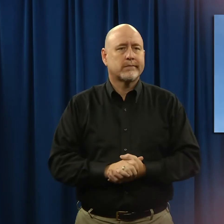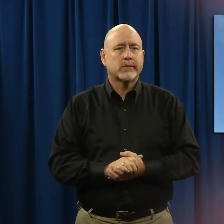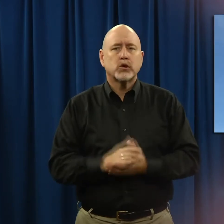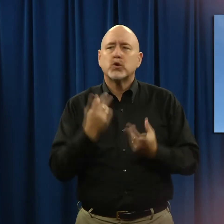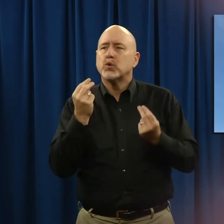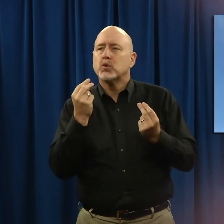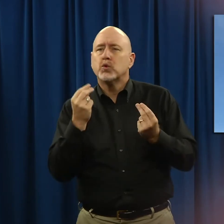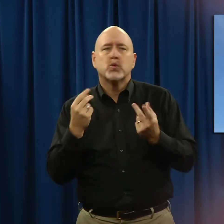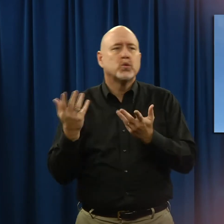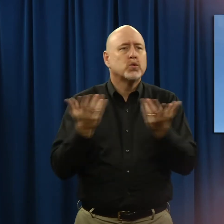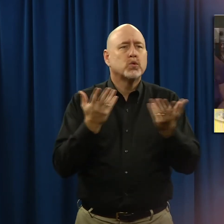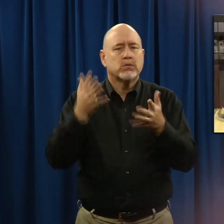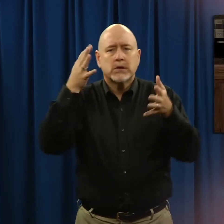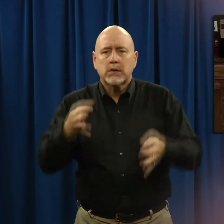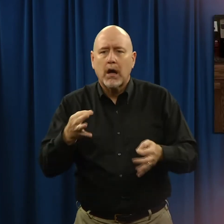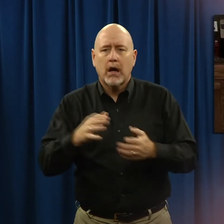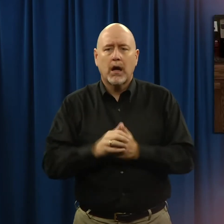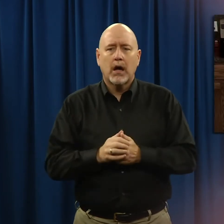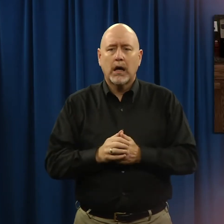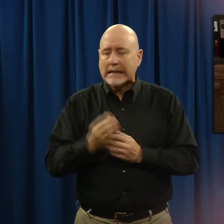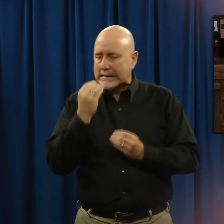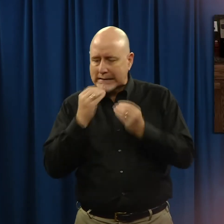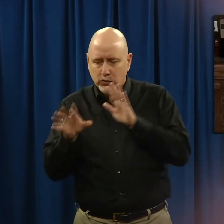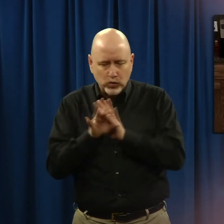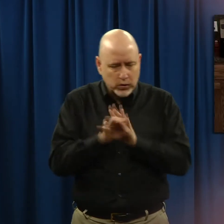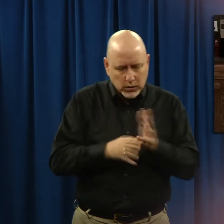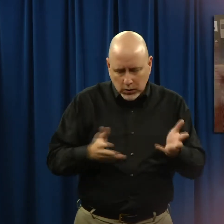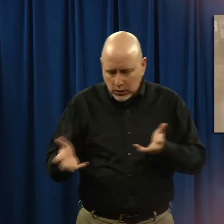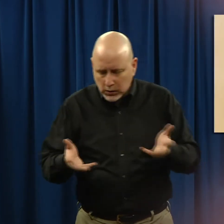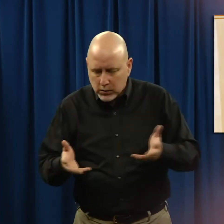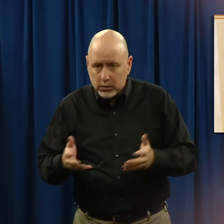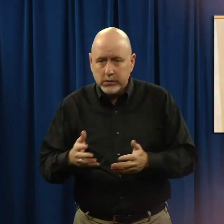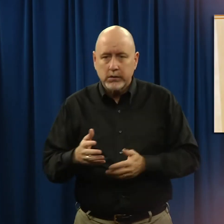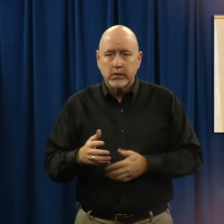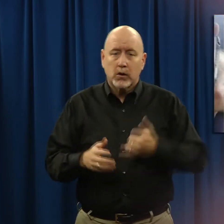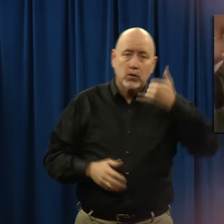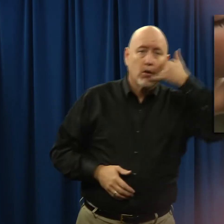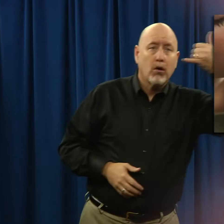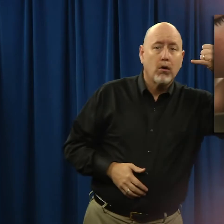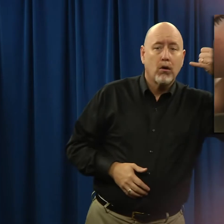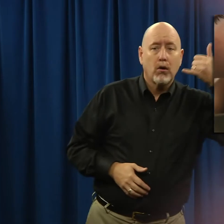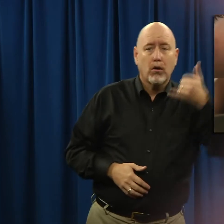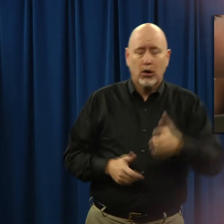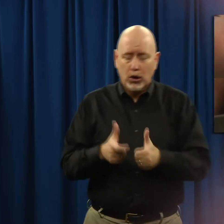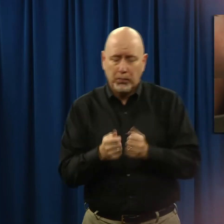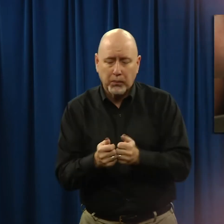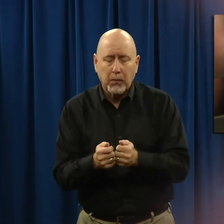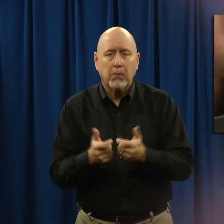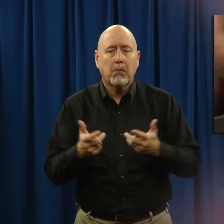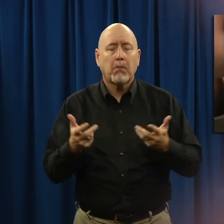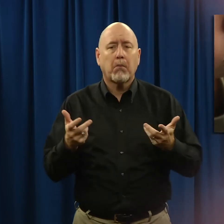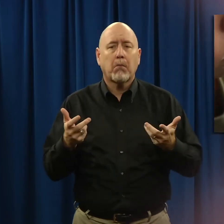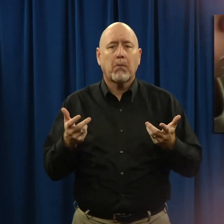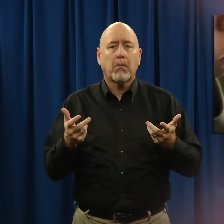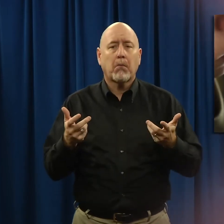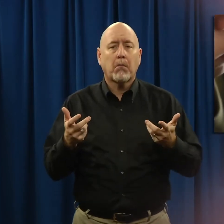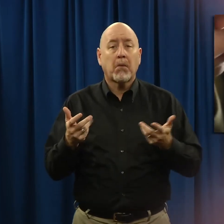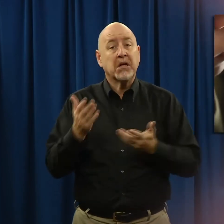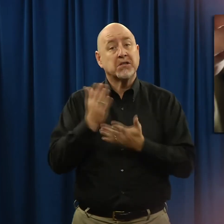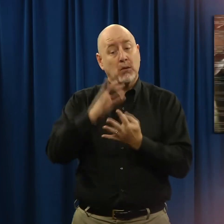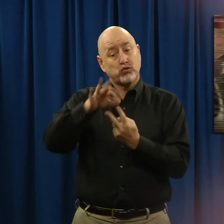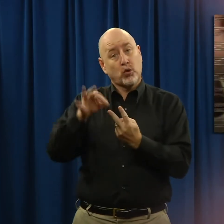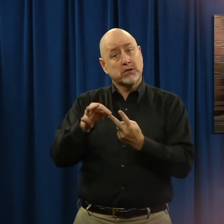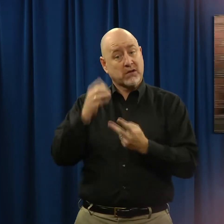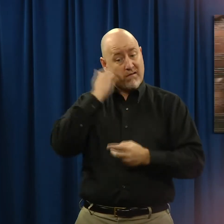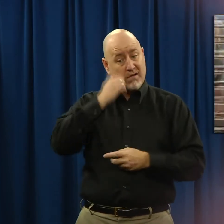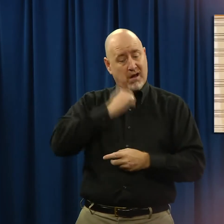going to go. We decide what we're going to eat, if we're going to call or send a text. Some of the choices that